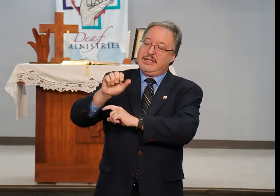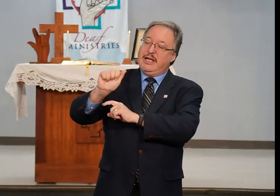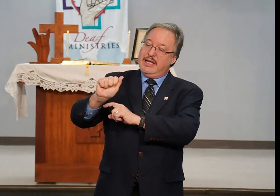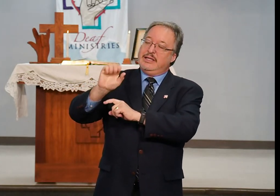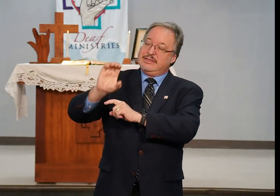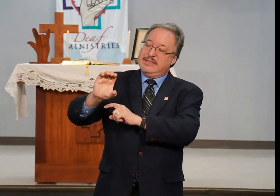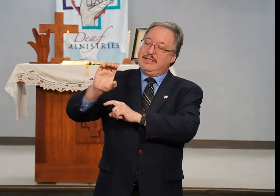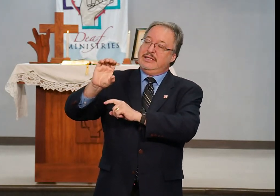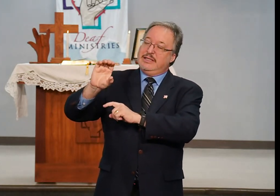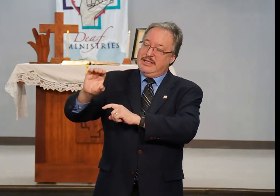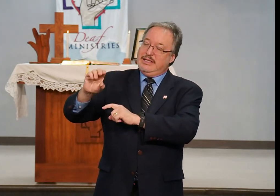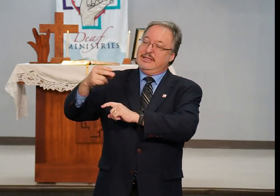Zacchaeus.